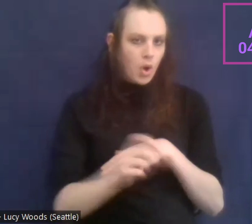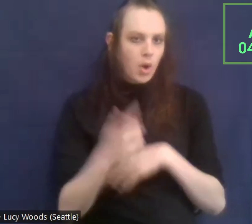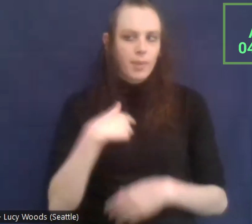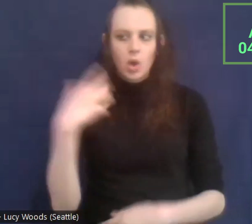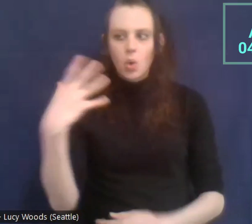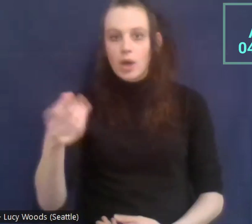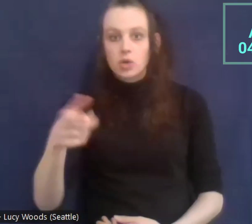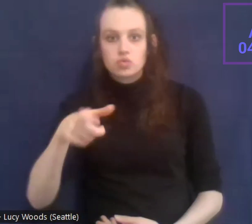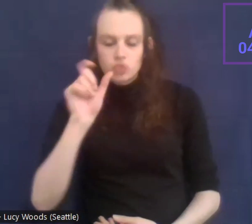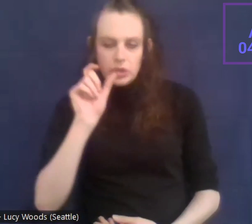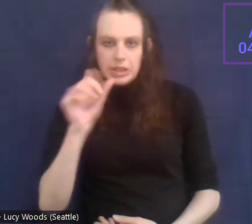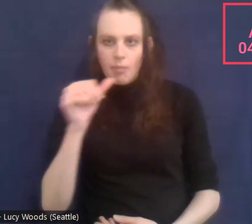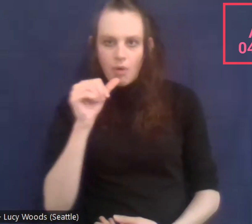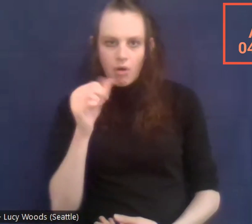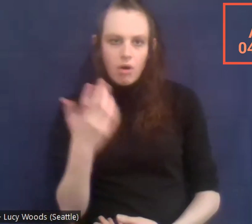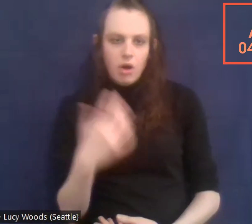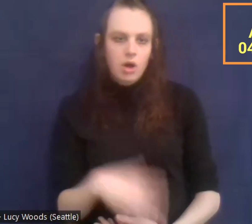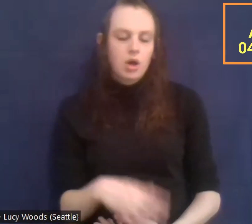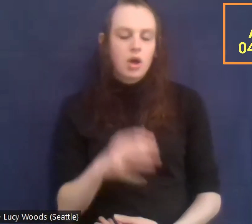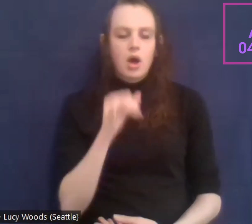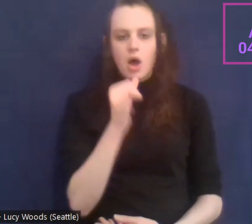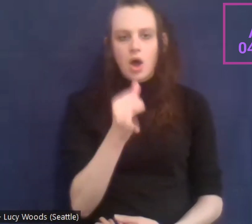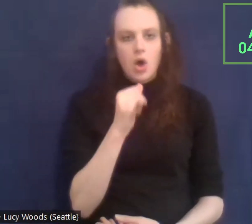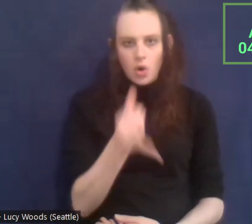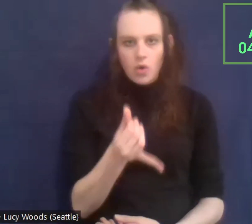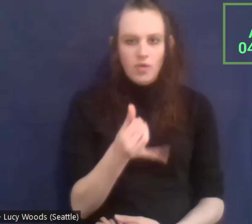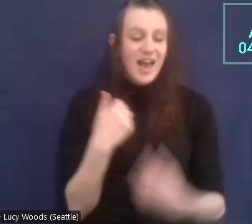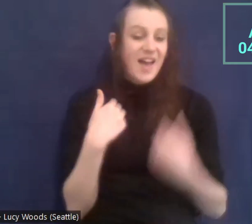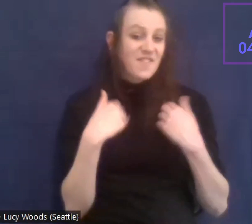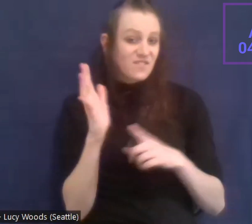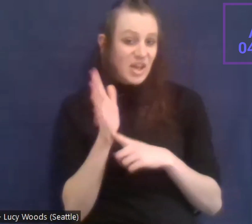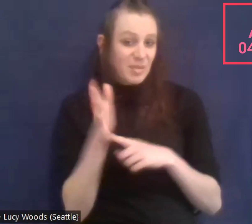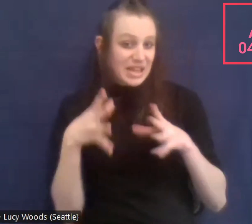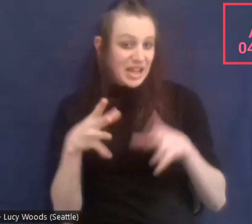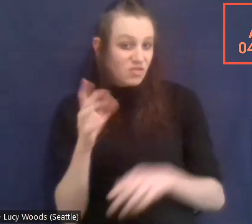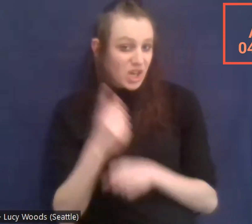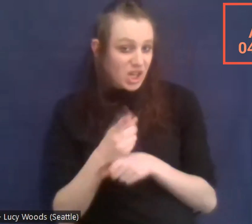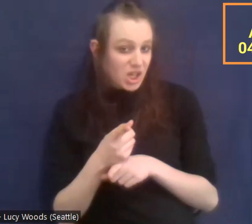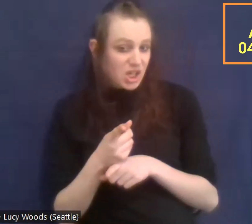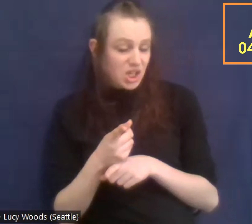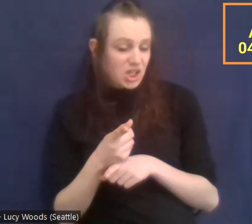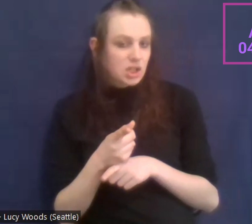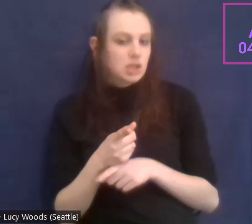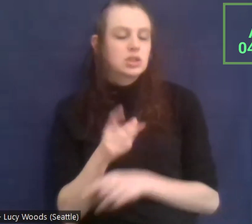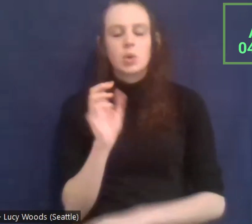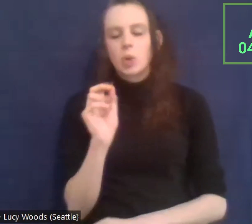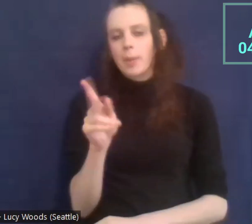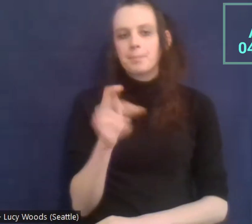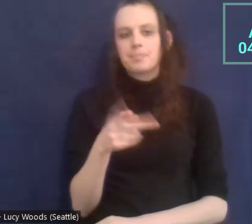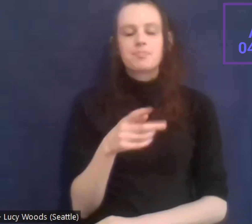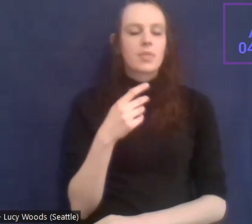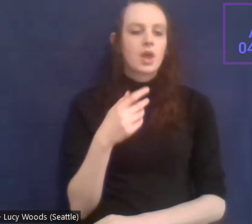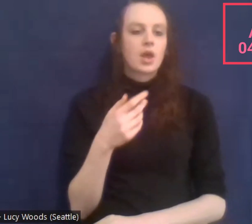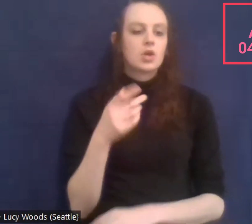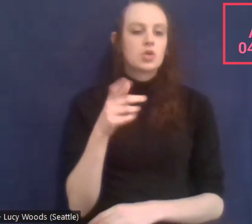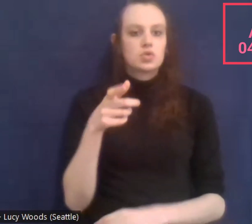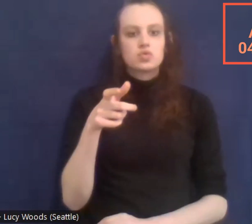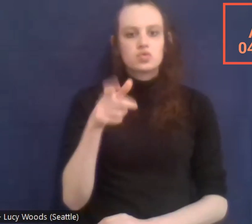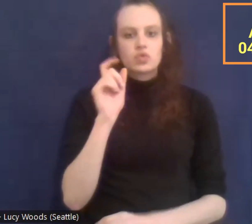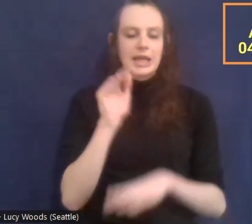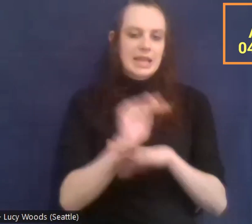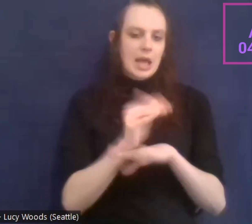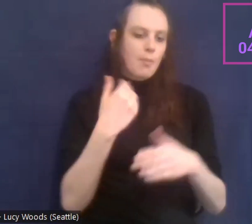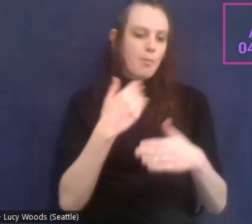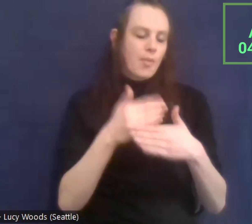go the night before. I'm hungover. I got 5 minutes, right? Okay. I go out drinking the night before. I'm hungover for his